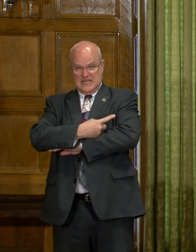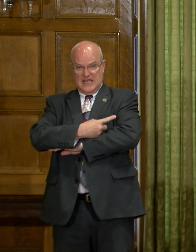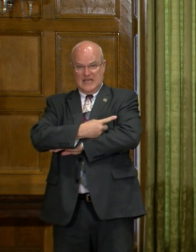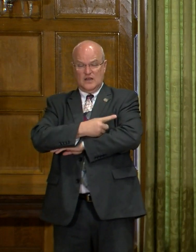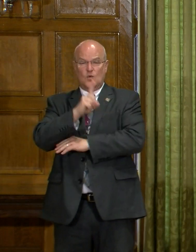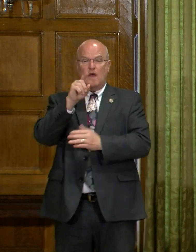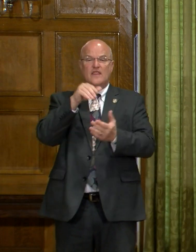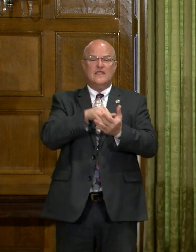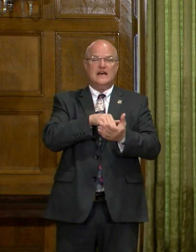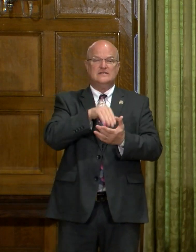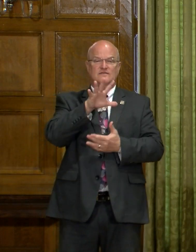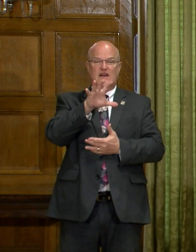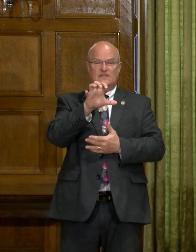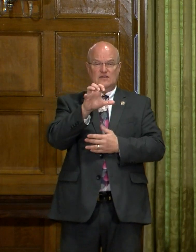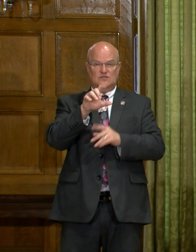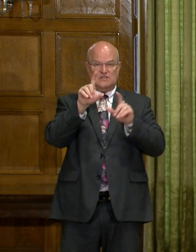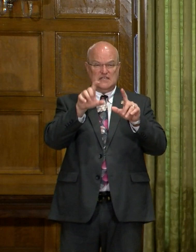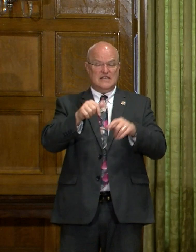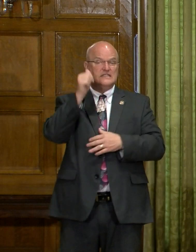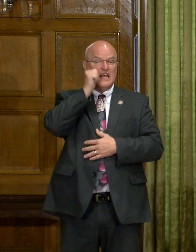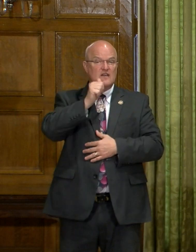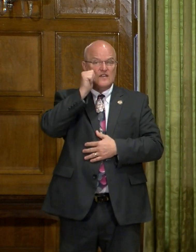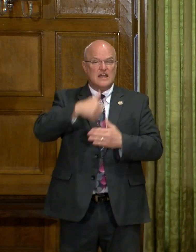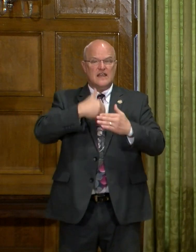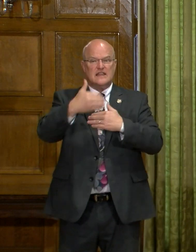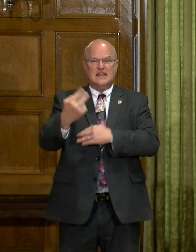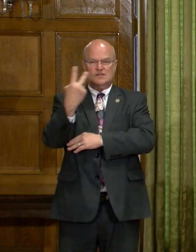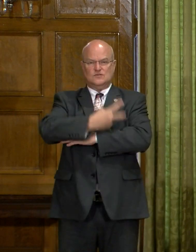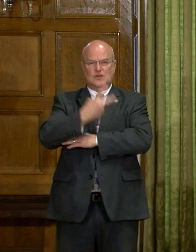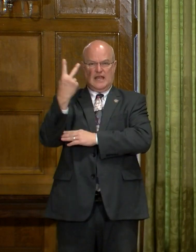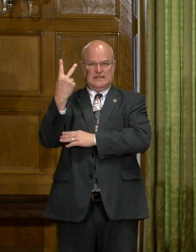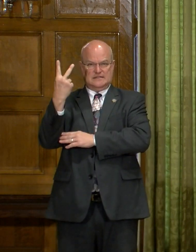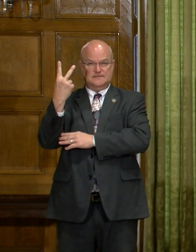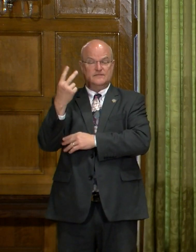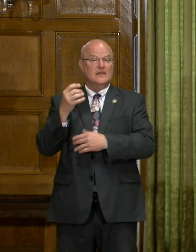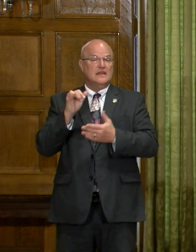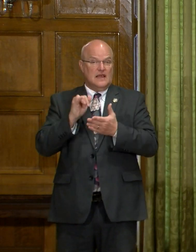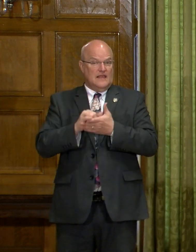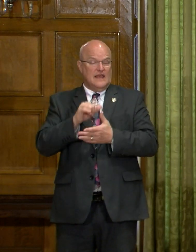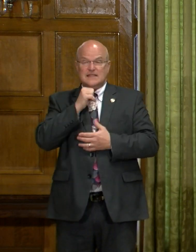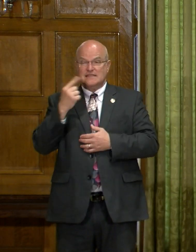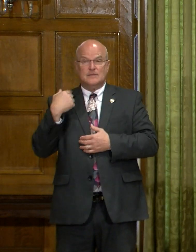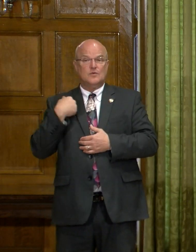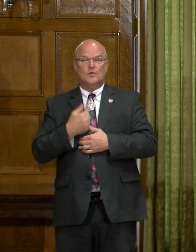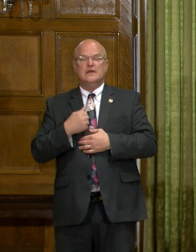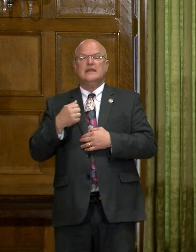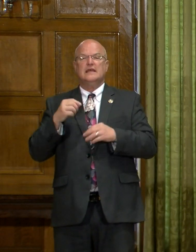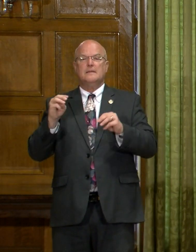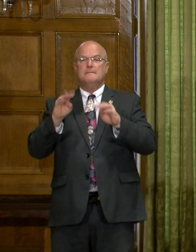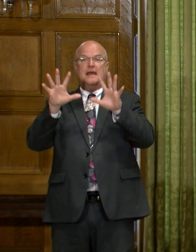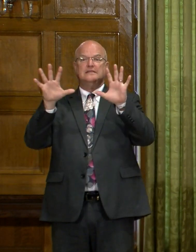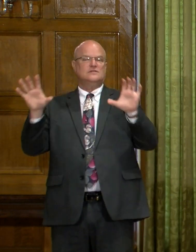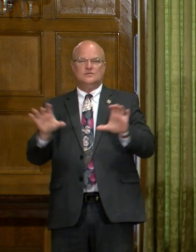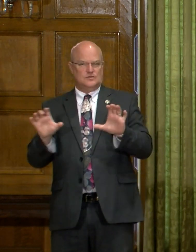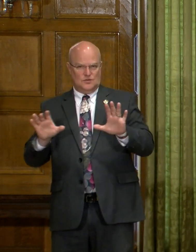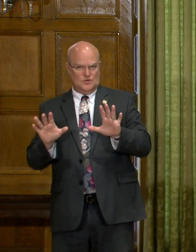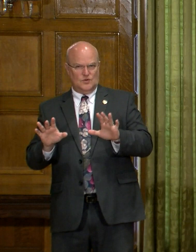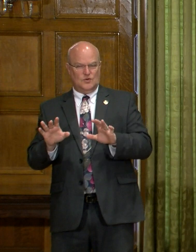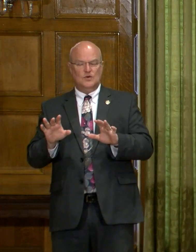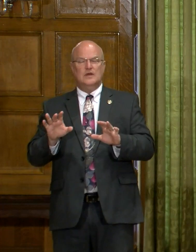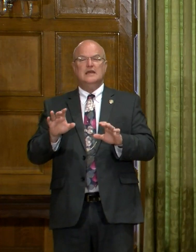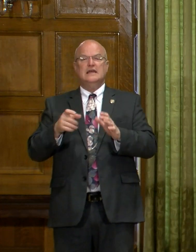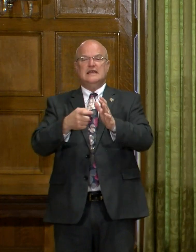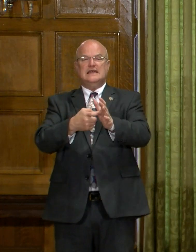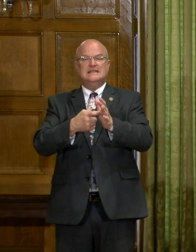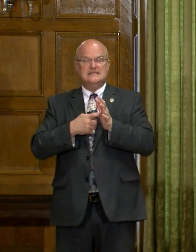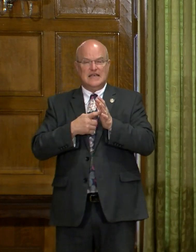to 1,500 tests each day over the next 2 days. Now, that's not something we can magically do.